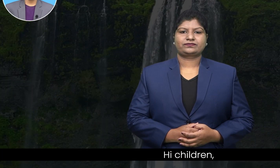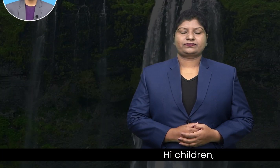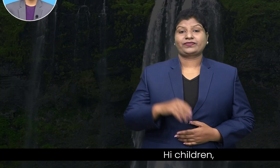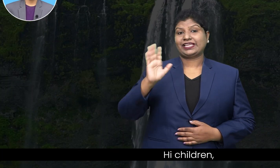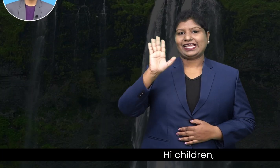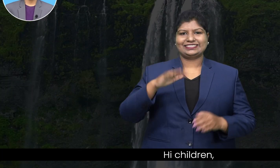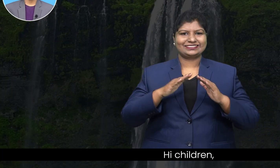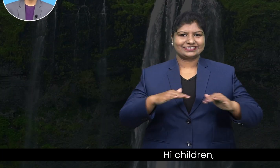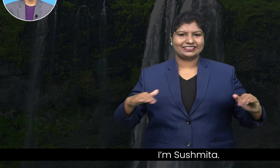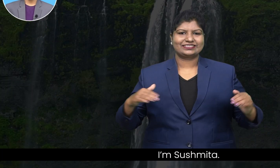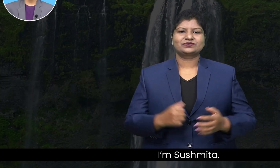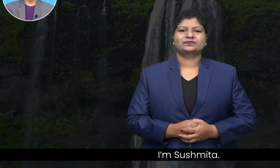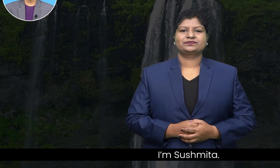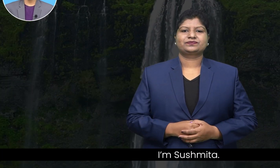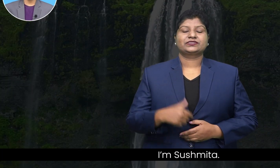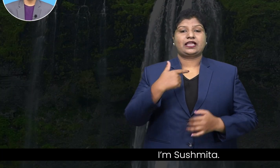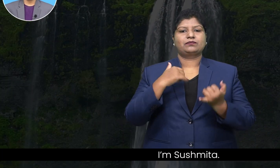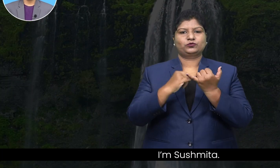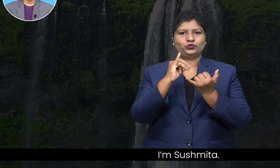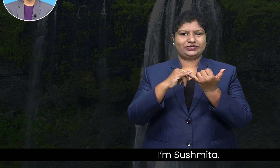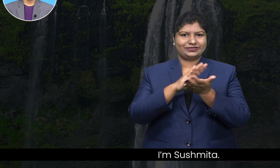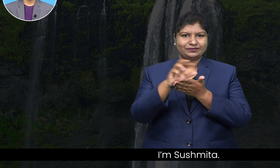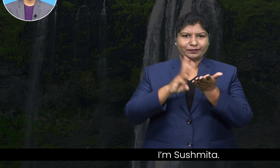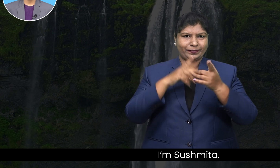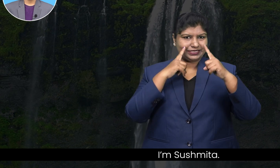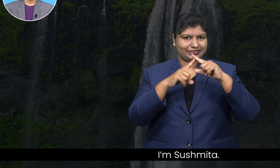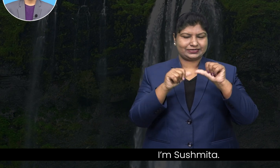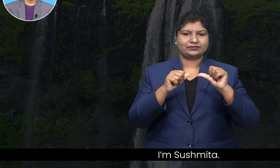Hi children, I am Shushmita.